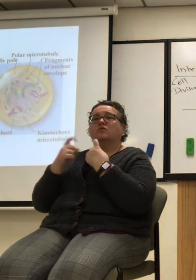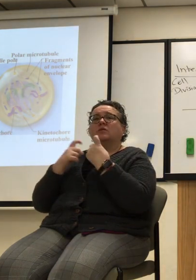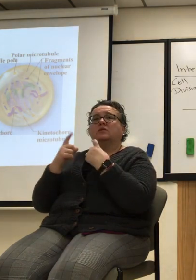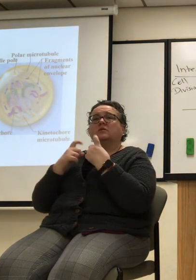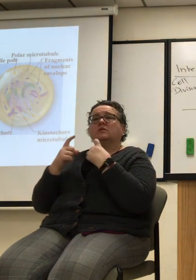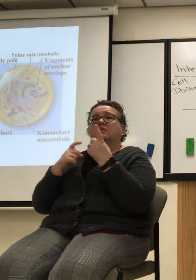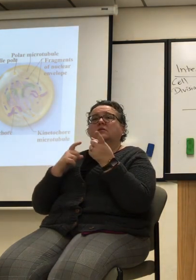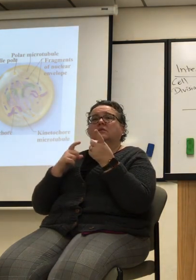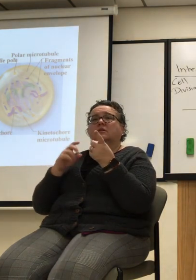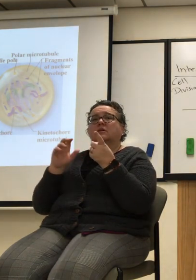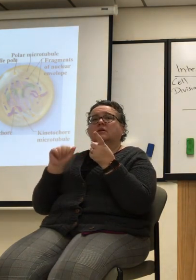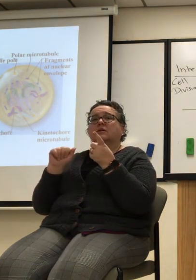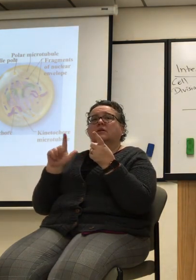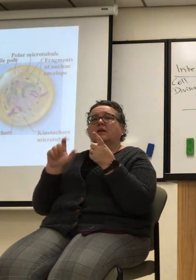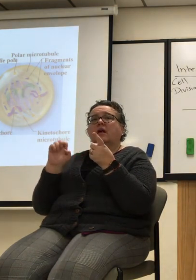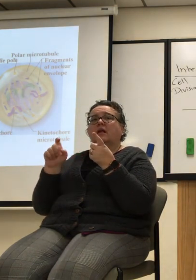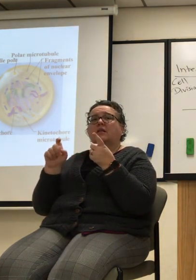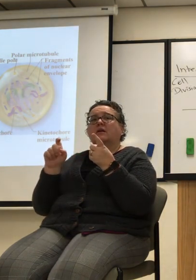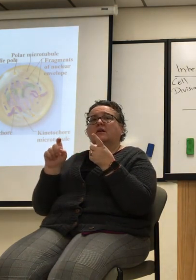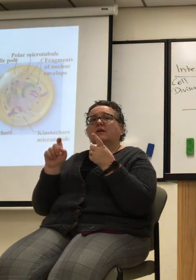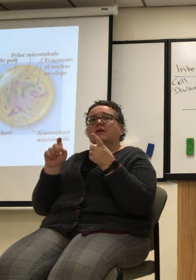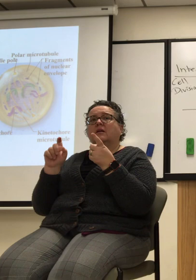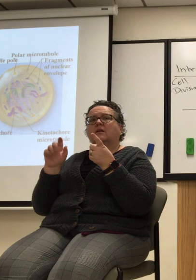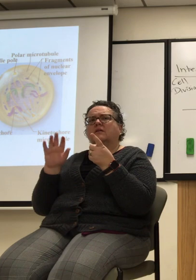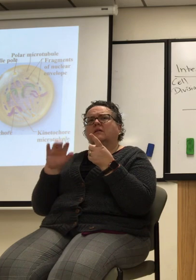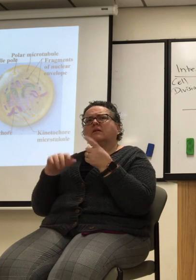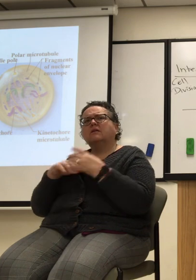So the alley phase, let's say the